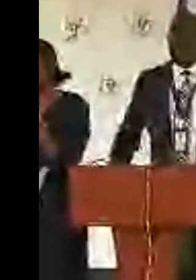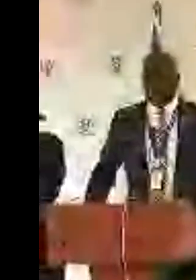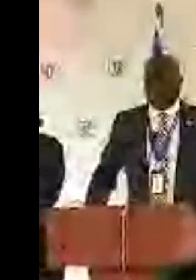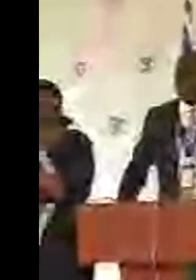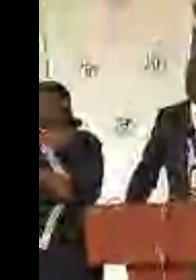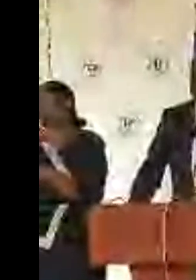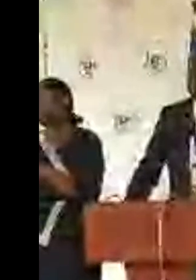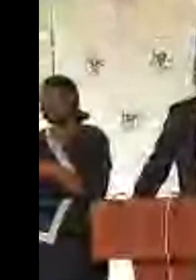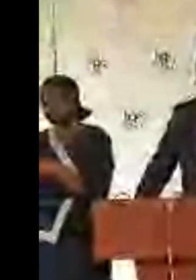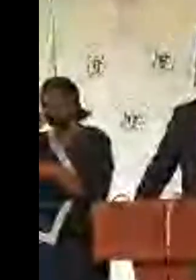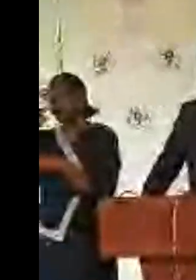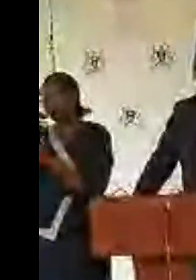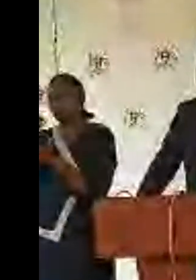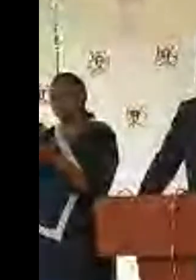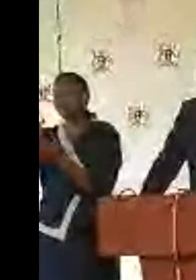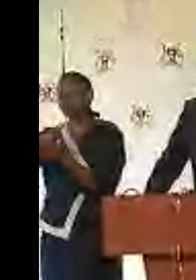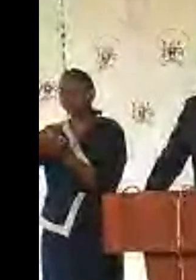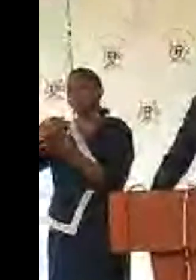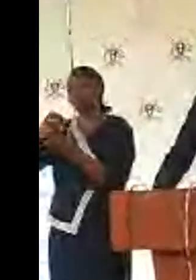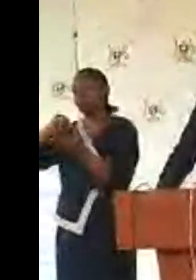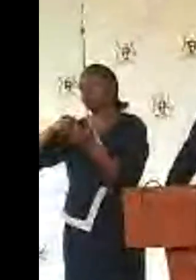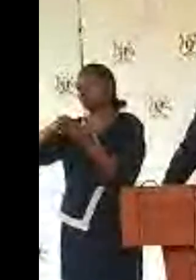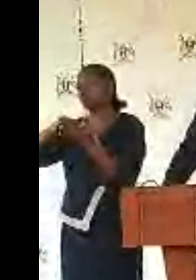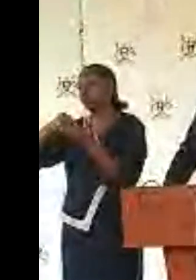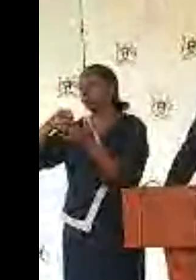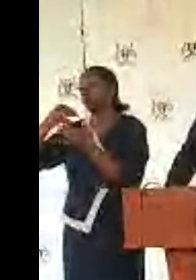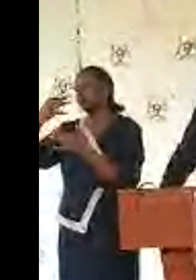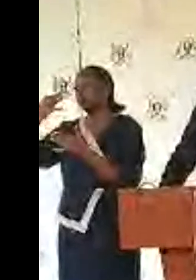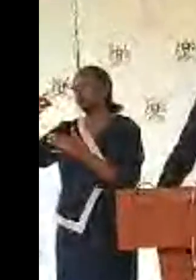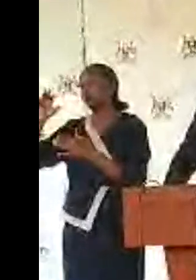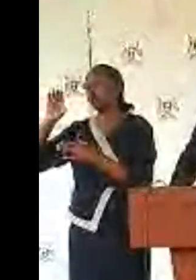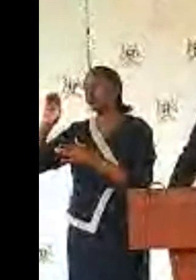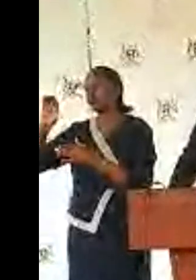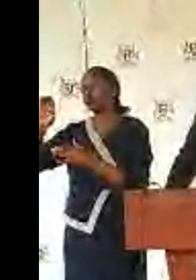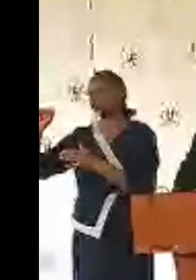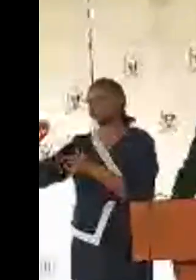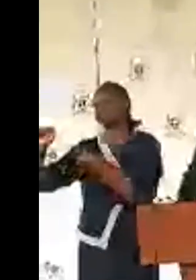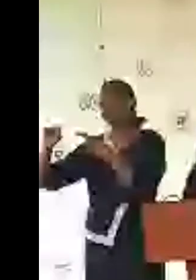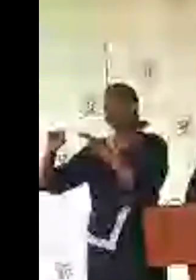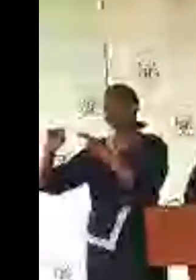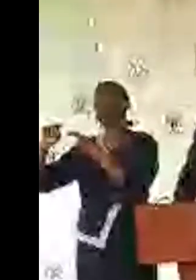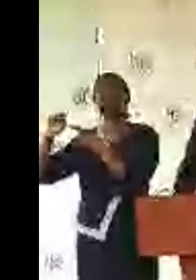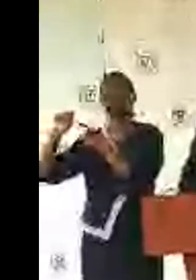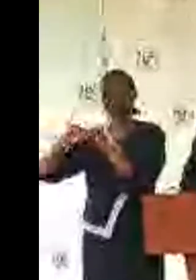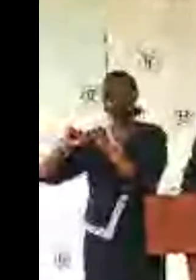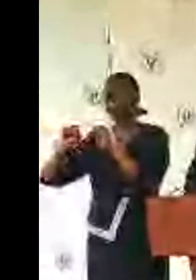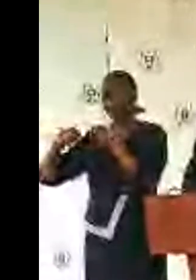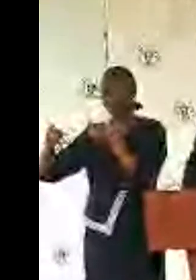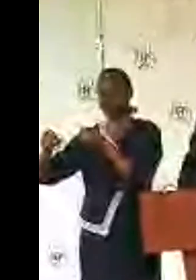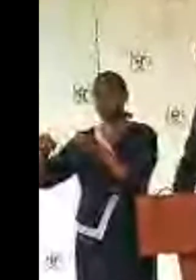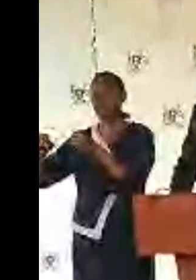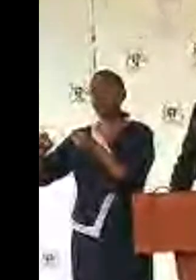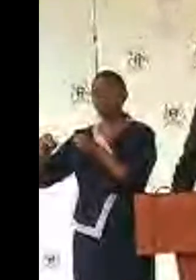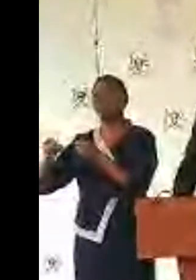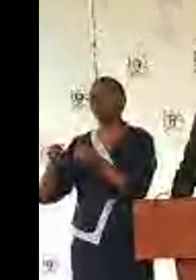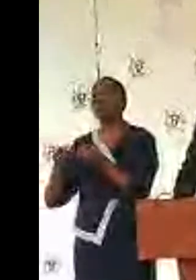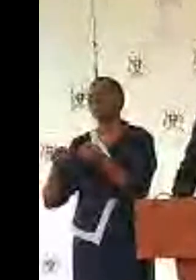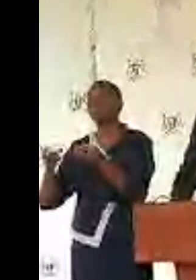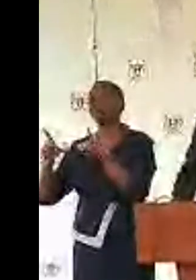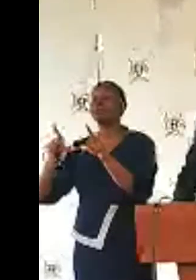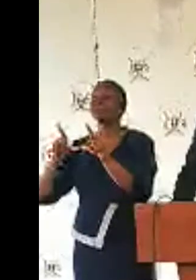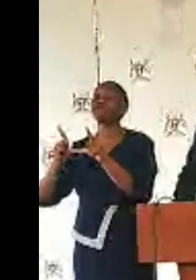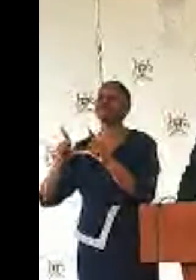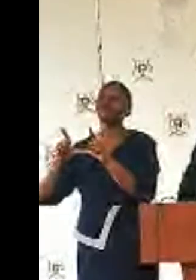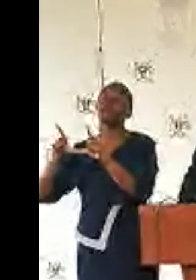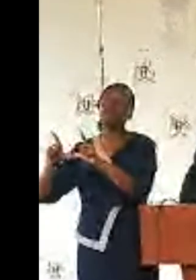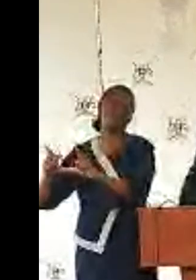A candidate who does not have continuous assessment scores for senior 3, even when they seek the examination, they will not